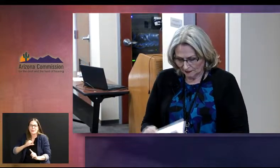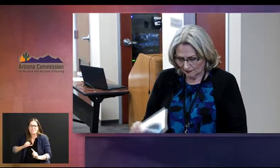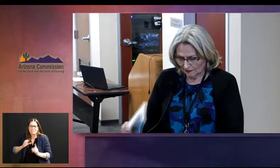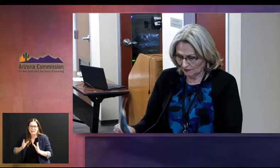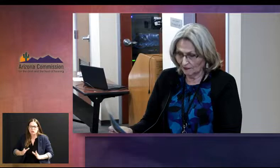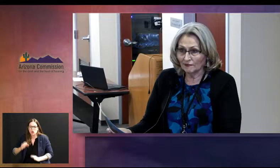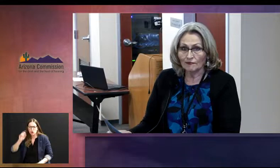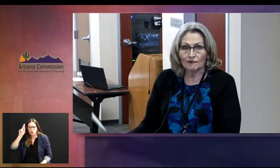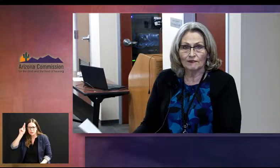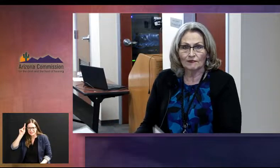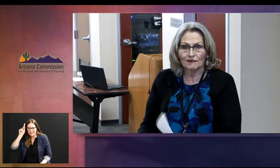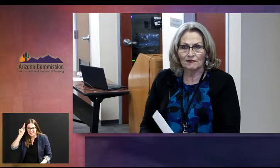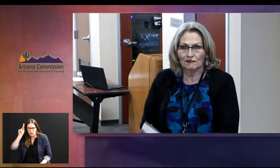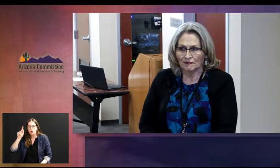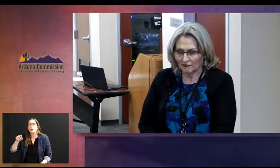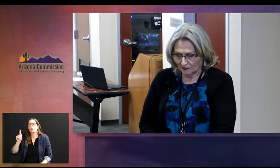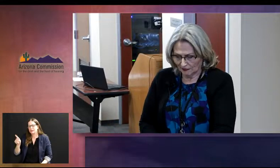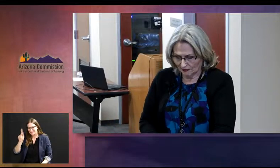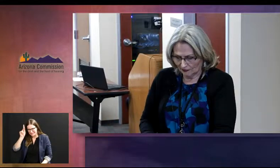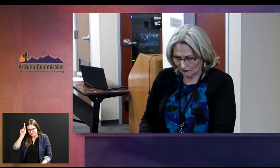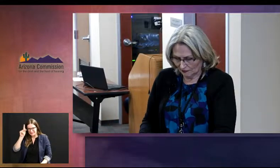I will provide a further explanation.